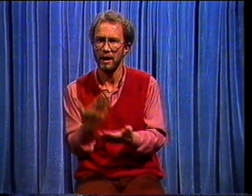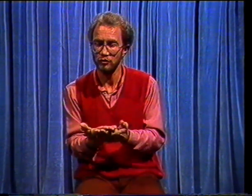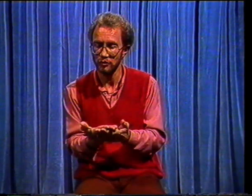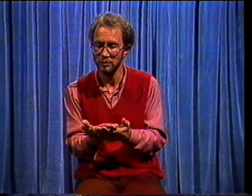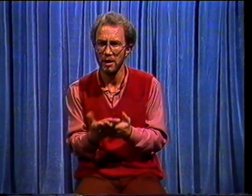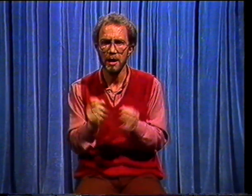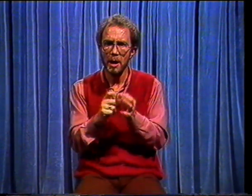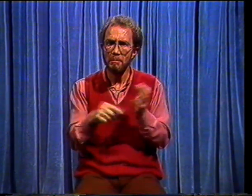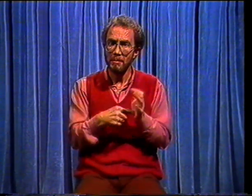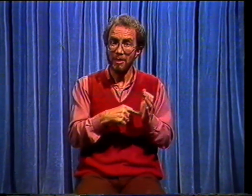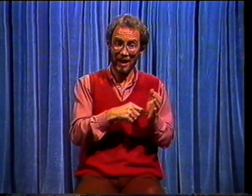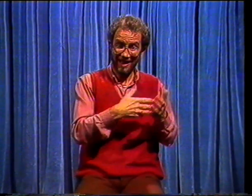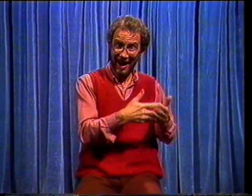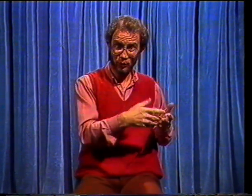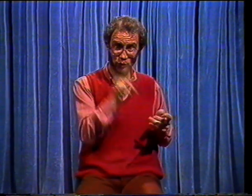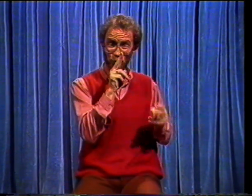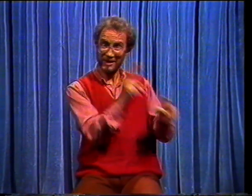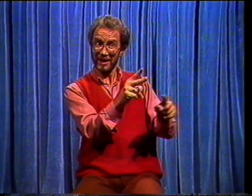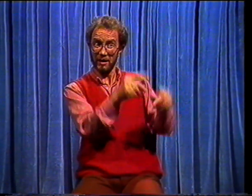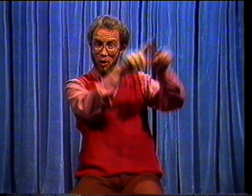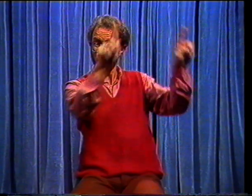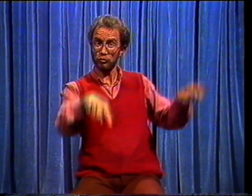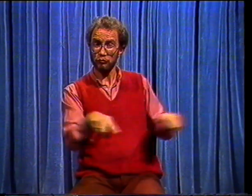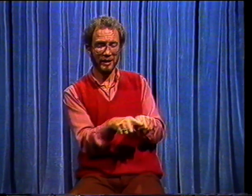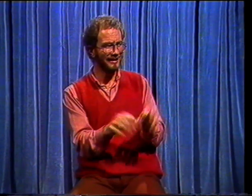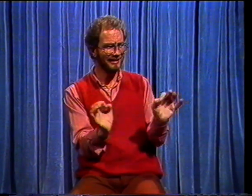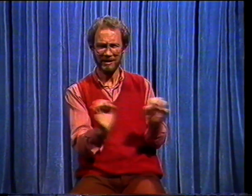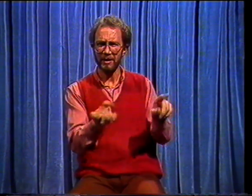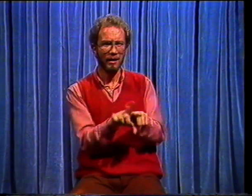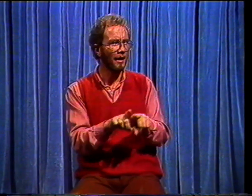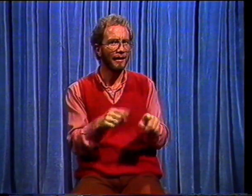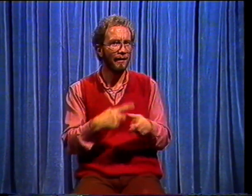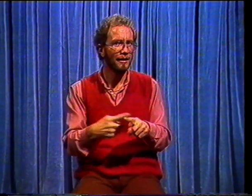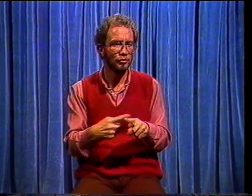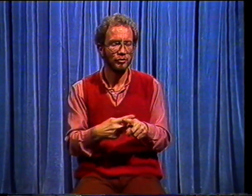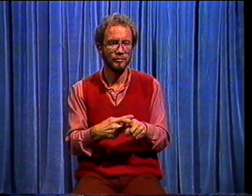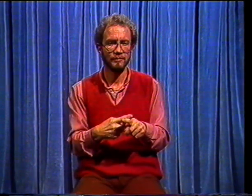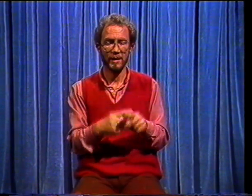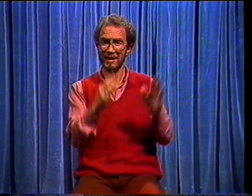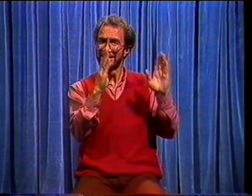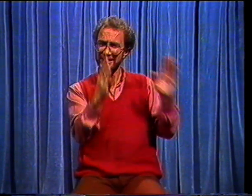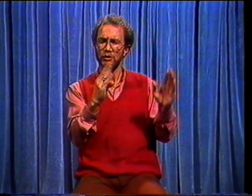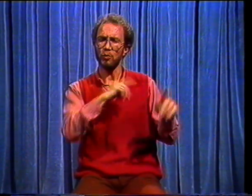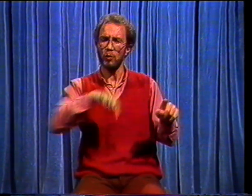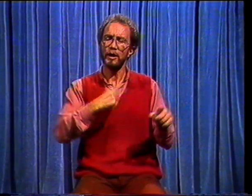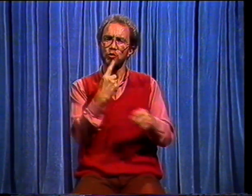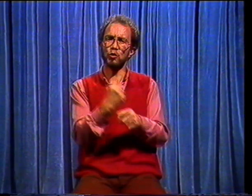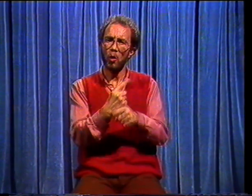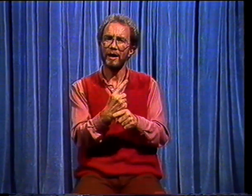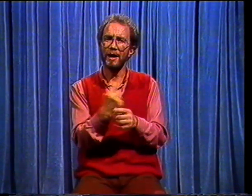translation. But the language you see there on the screen is nothing like English. The section we're talking